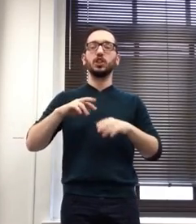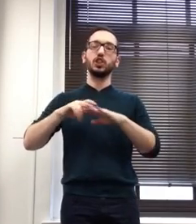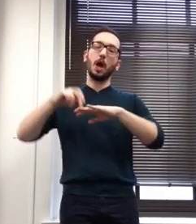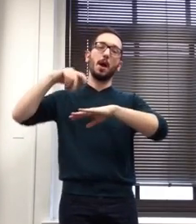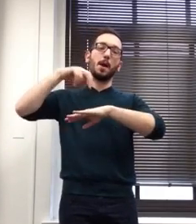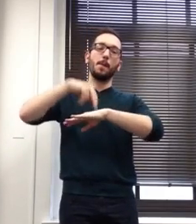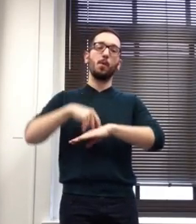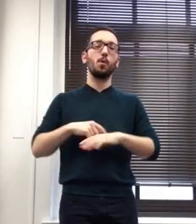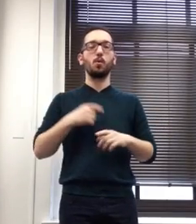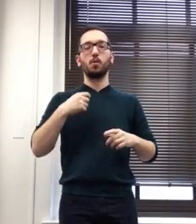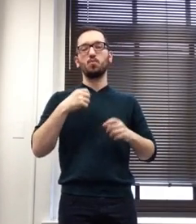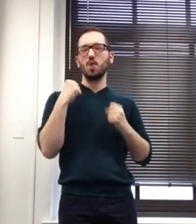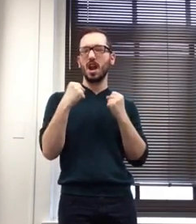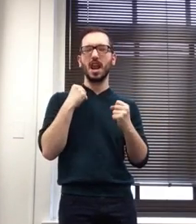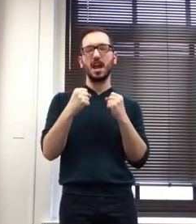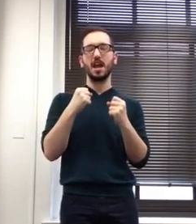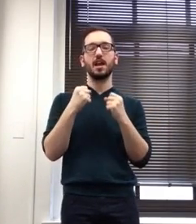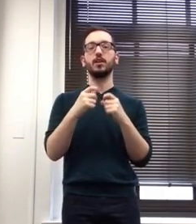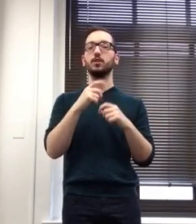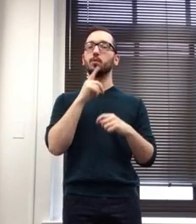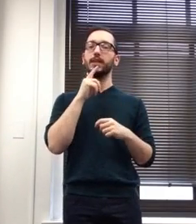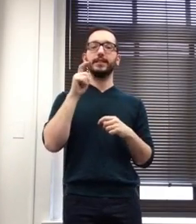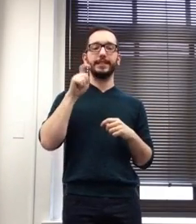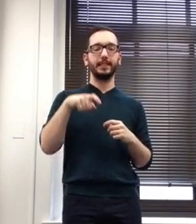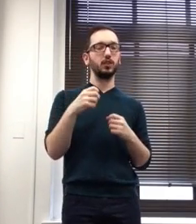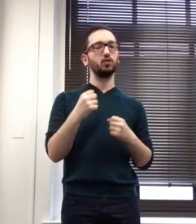of the bone. Anybody know what this part's called?